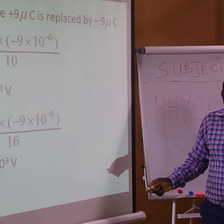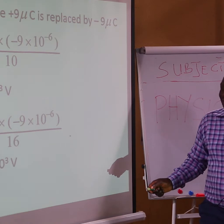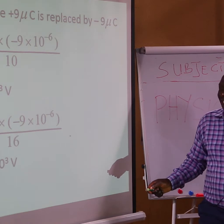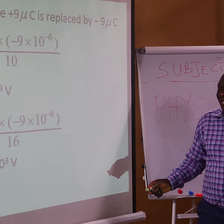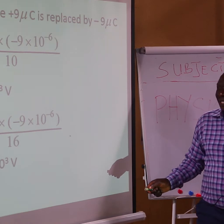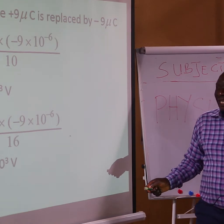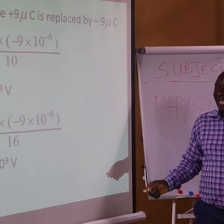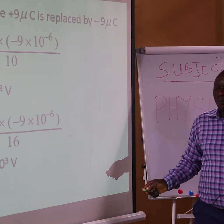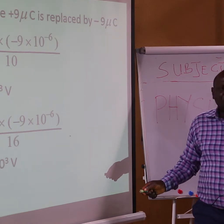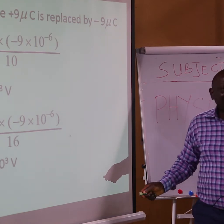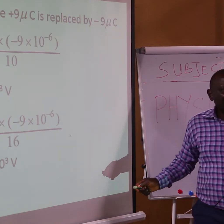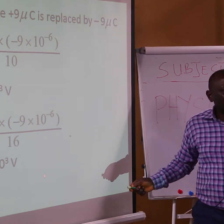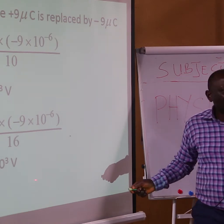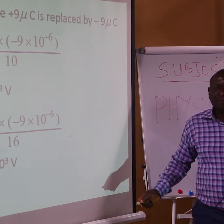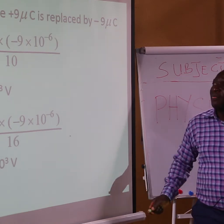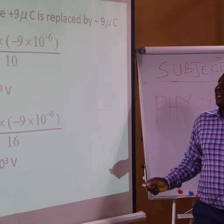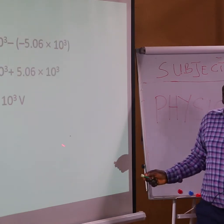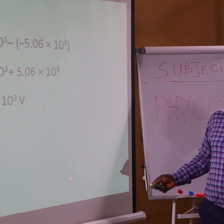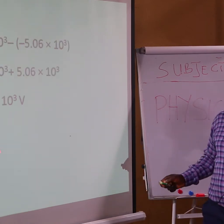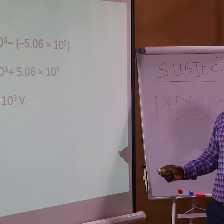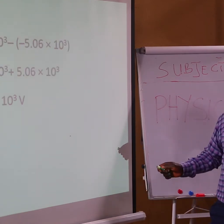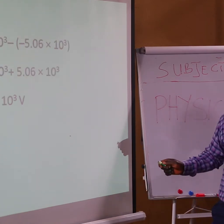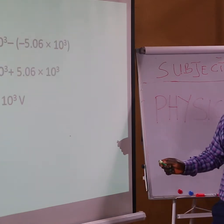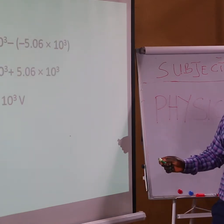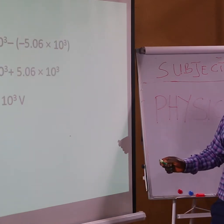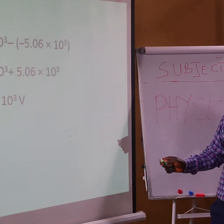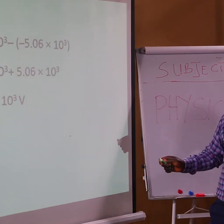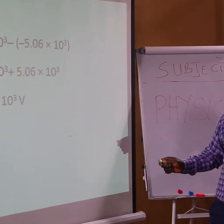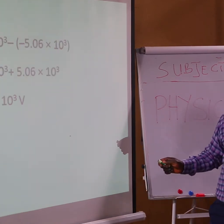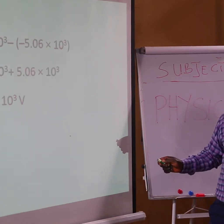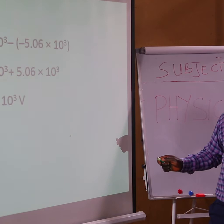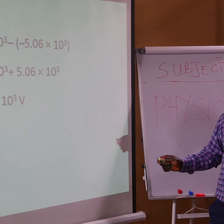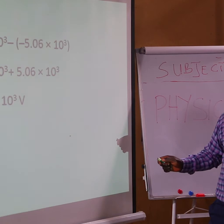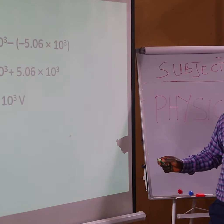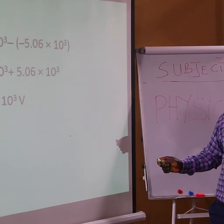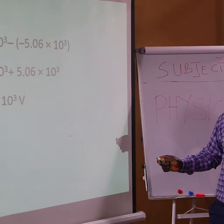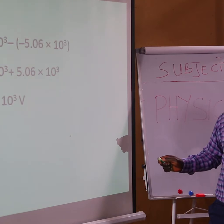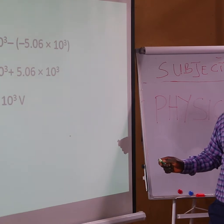is the potential at point Q. Now, our resultant, that means